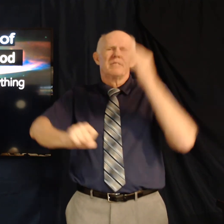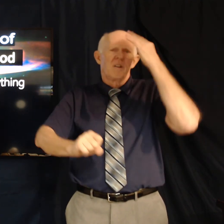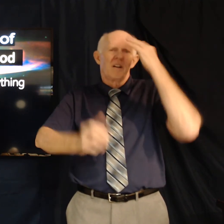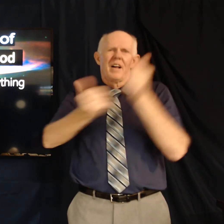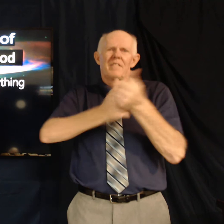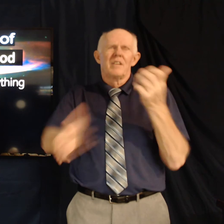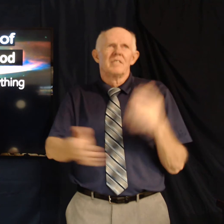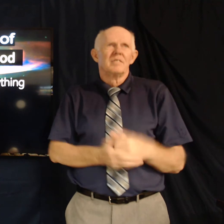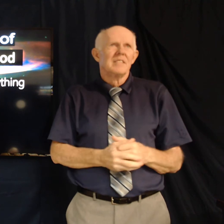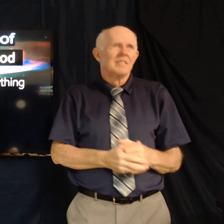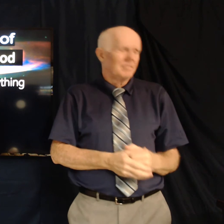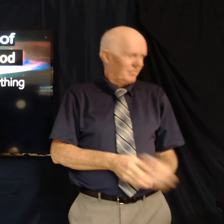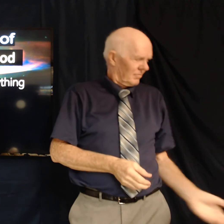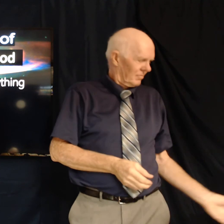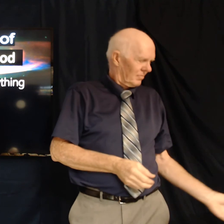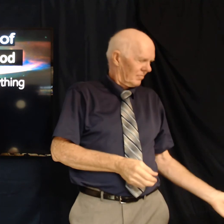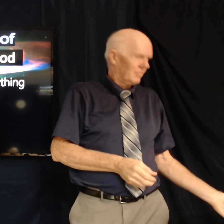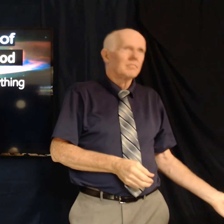And the time goes fast.